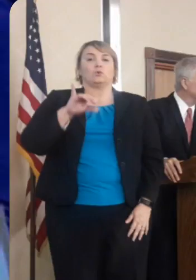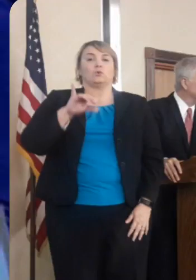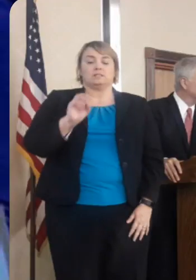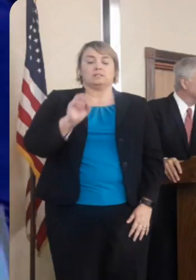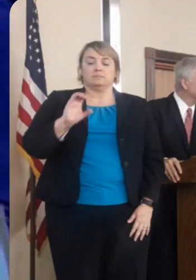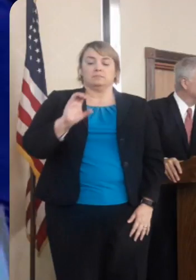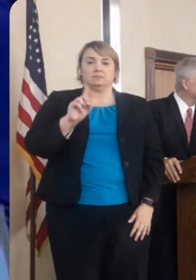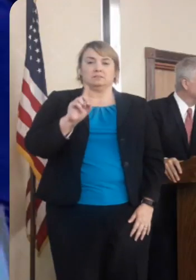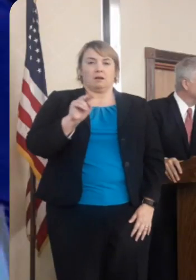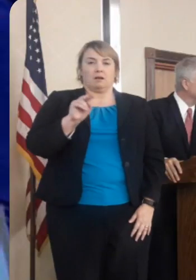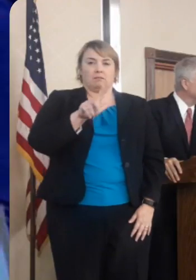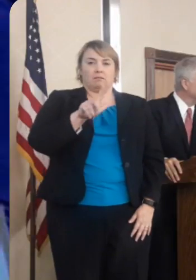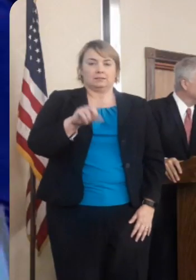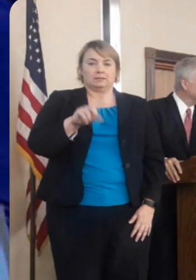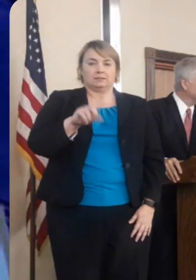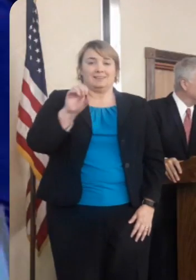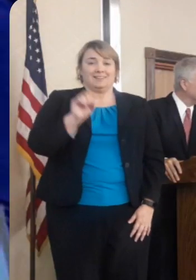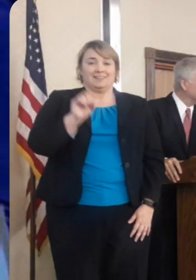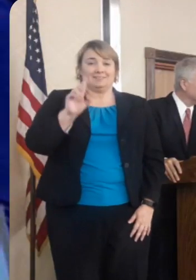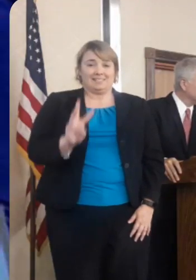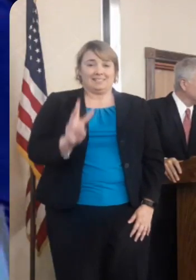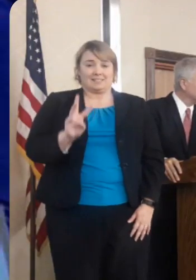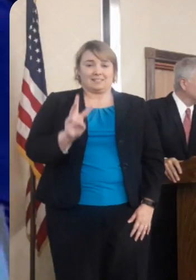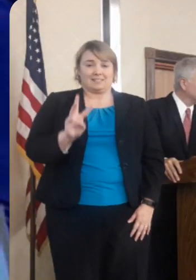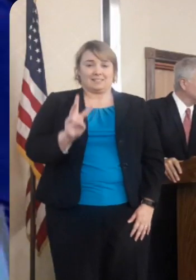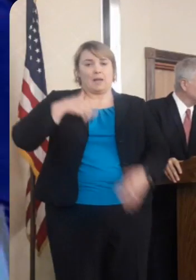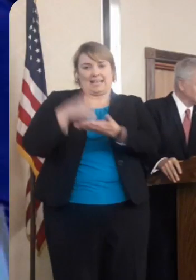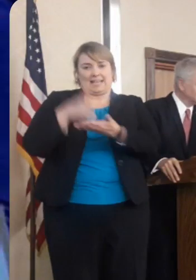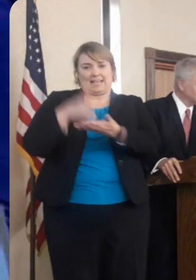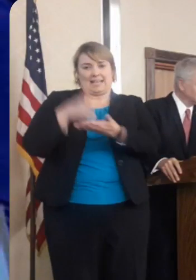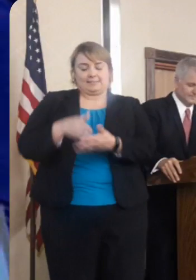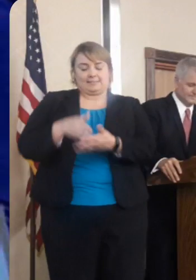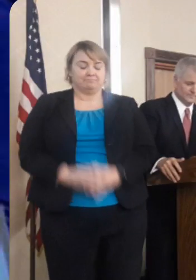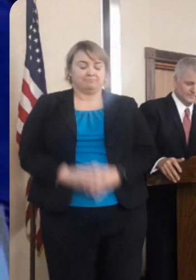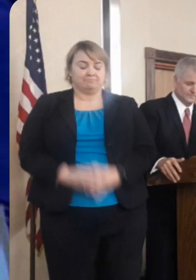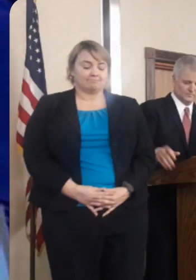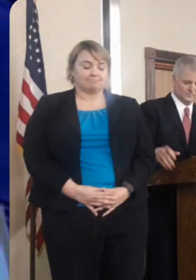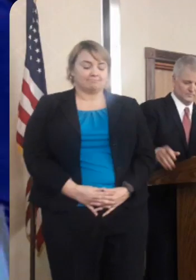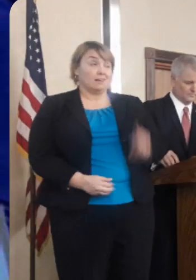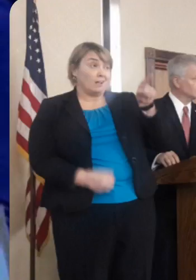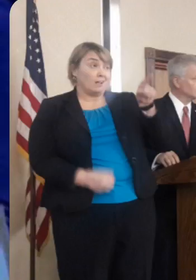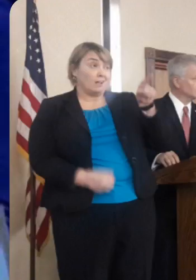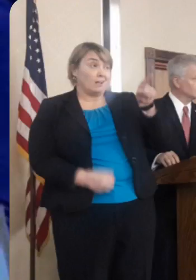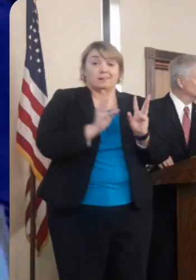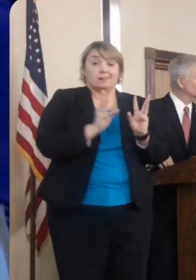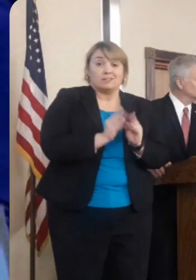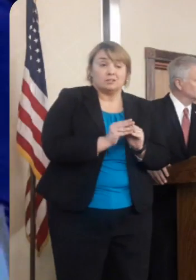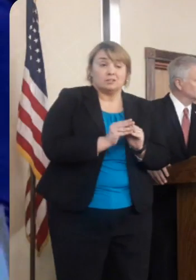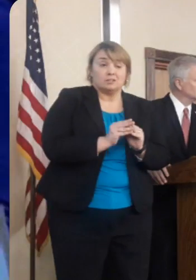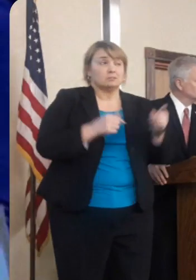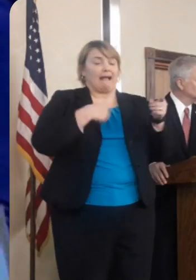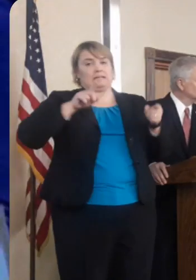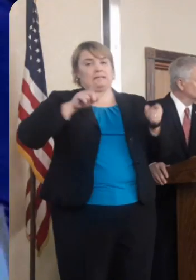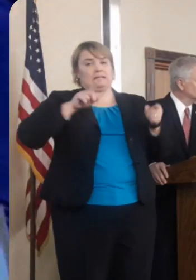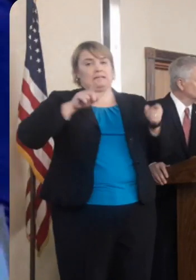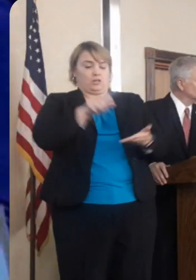I was the person who authored the rule at the convention that ultimately led to the creation of the Legislative Authorities